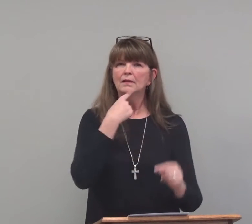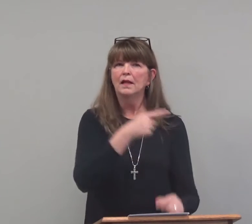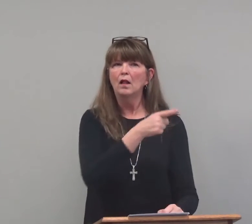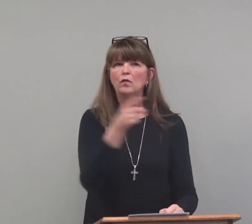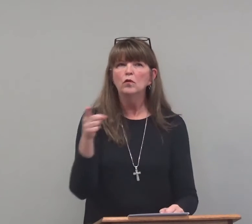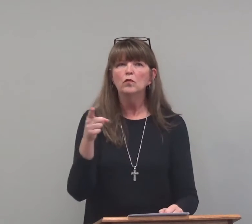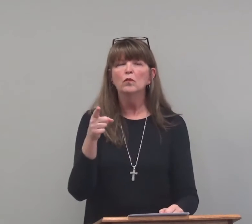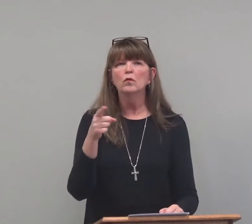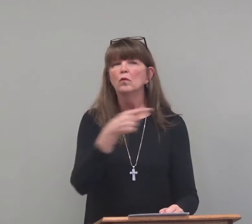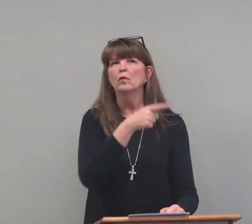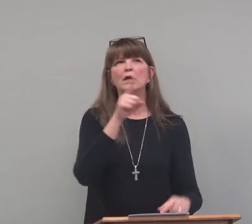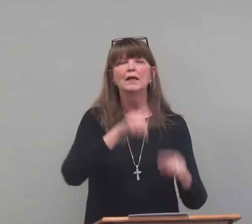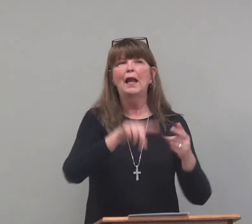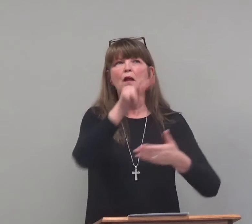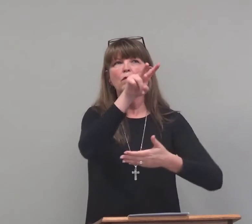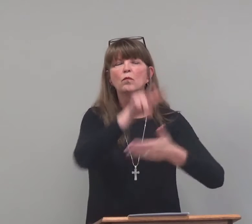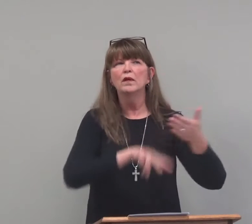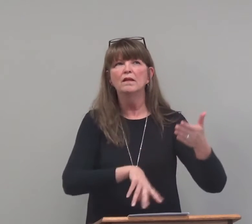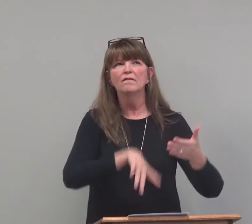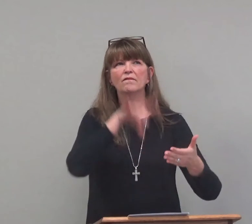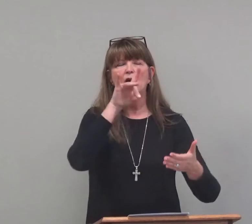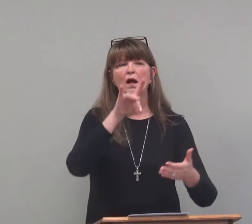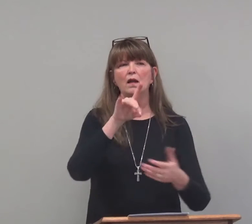For example, they can't tell you,